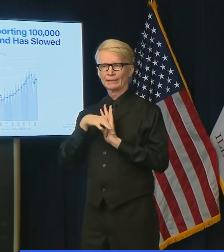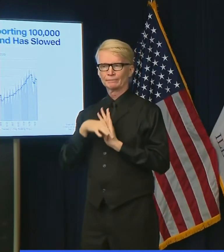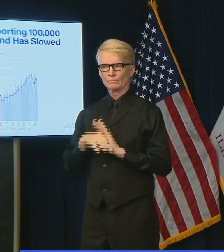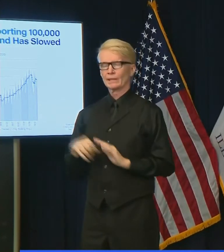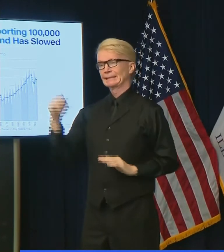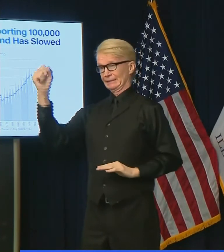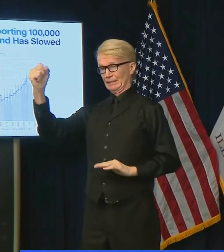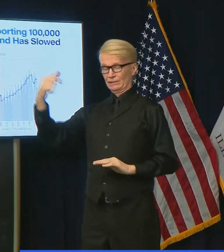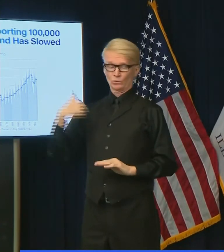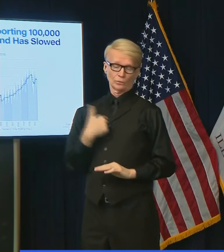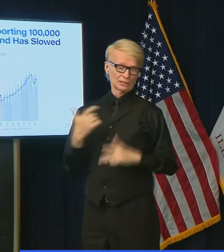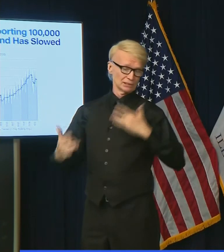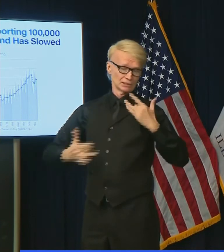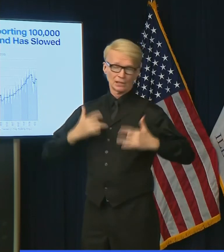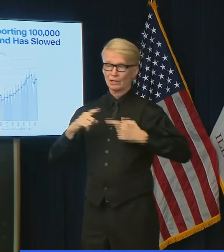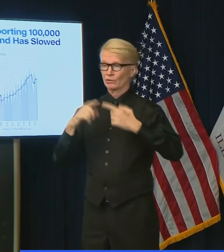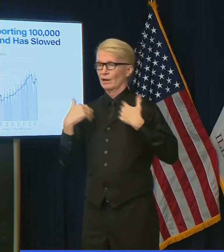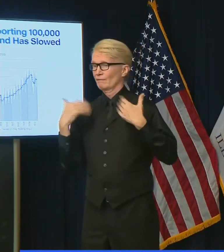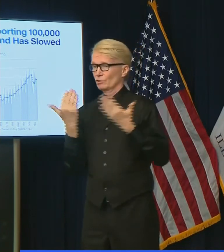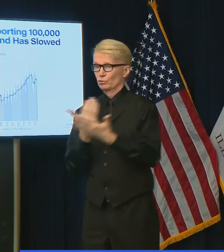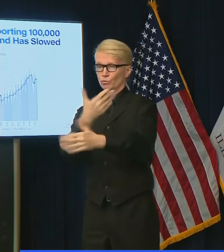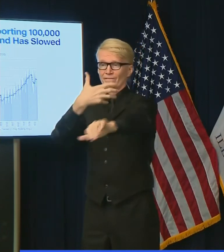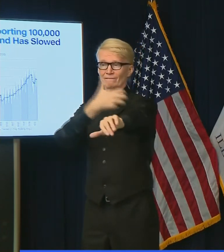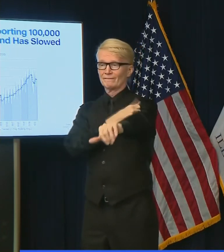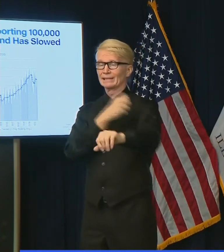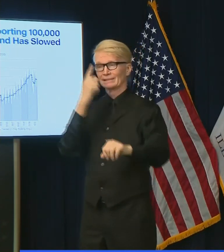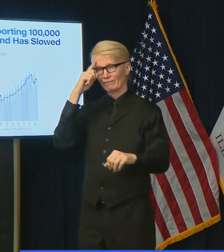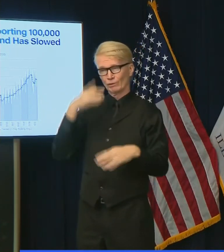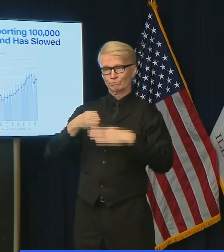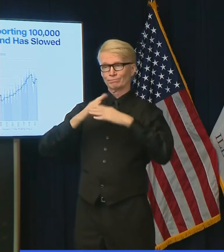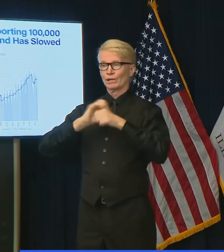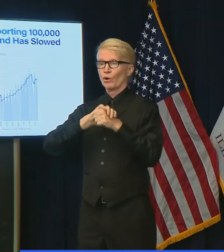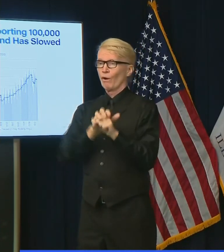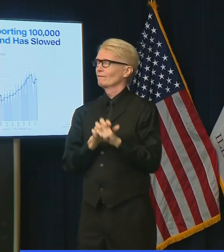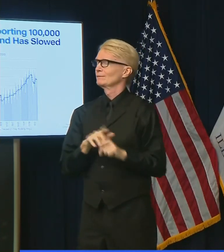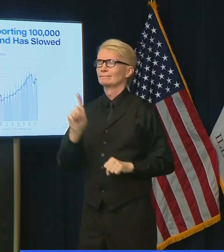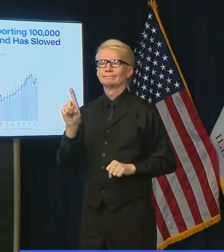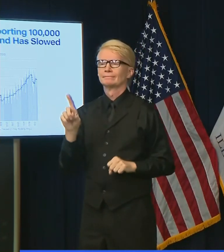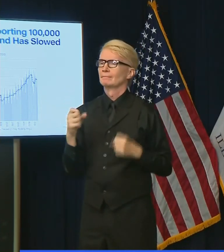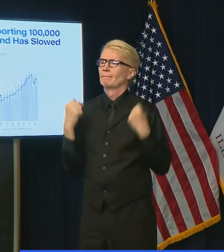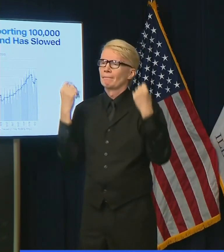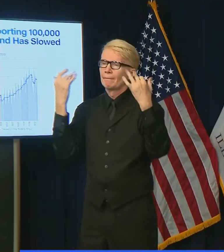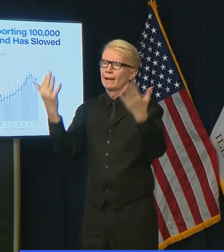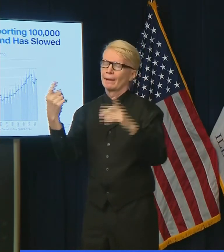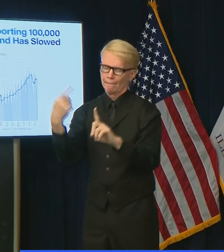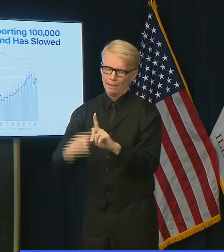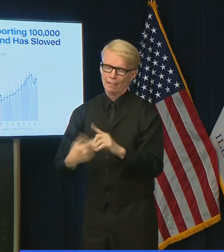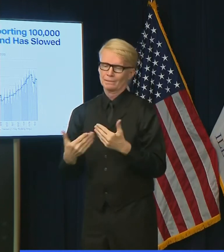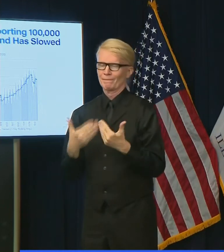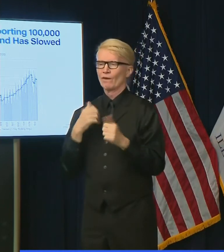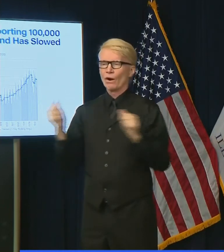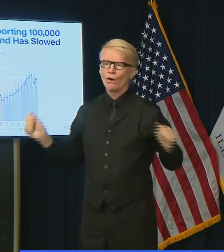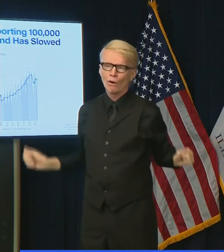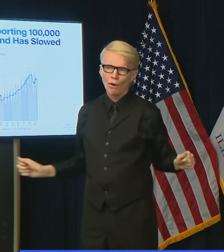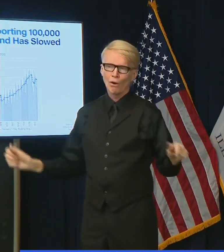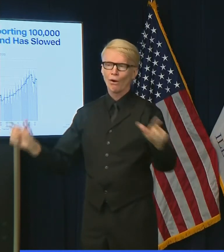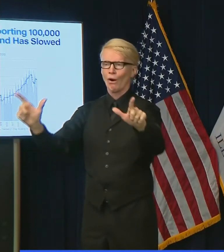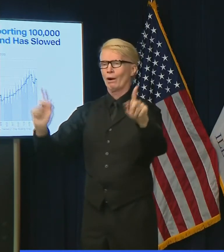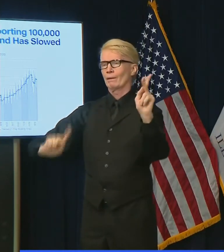well-deserved excitement around a vaccine right now, it will be months before vaccines are available to the general